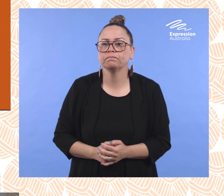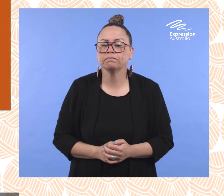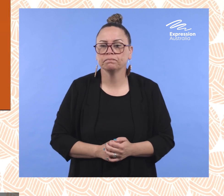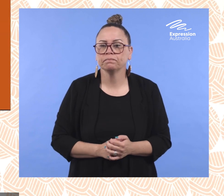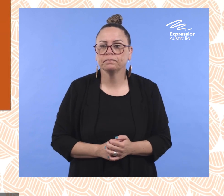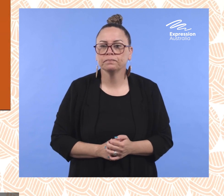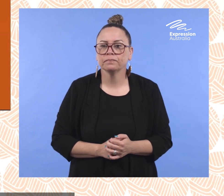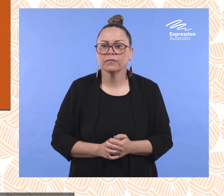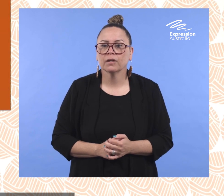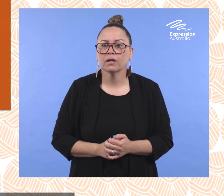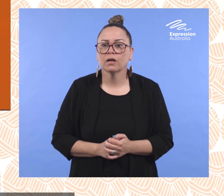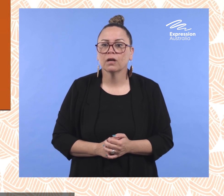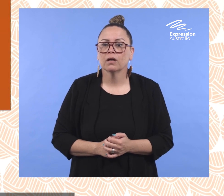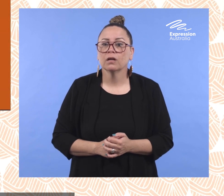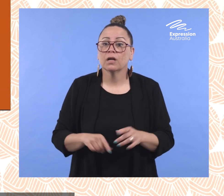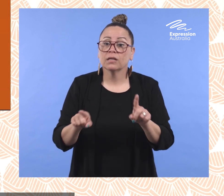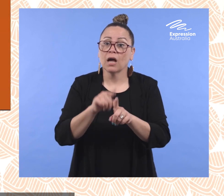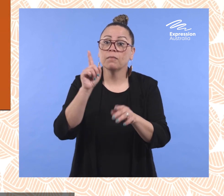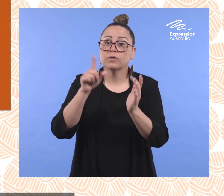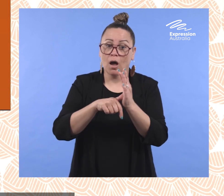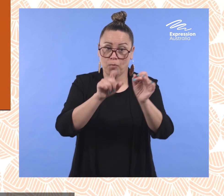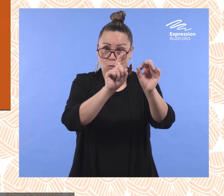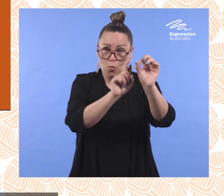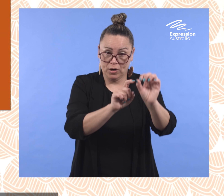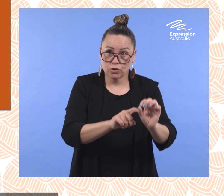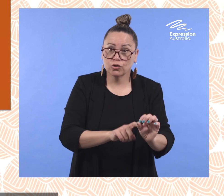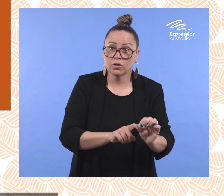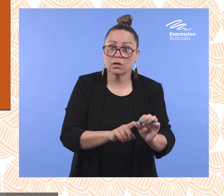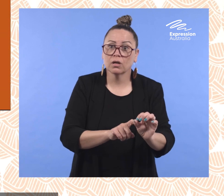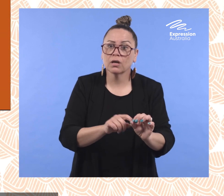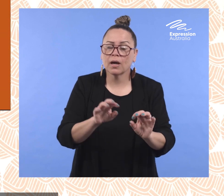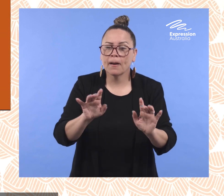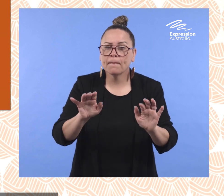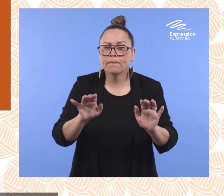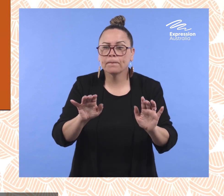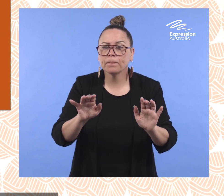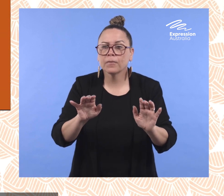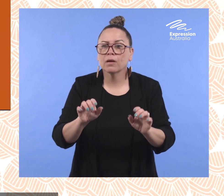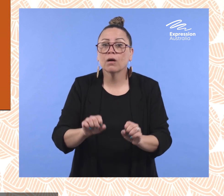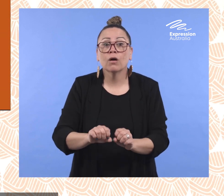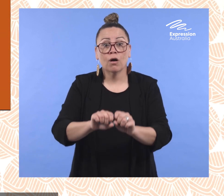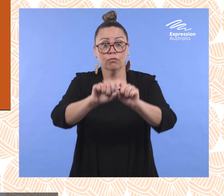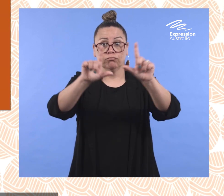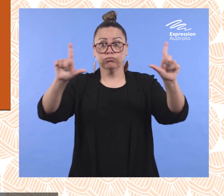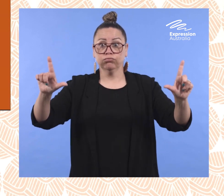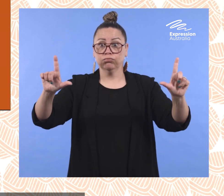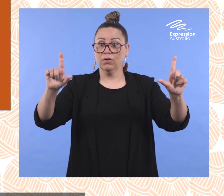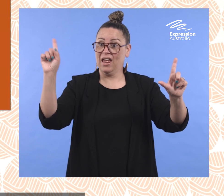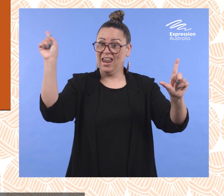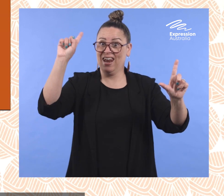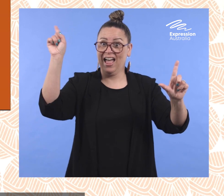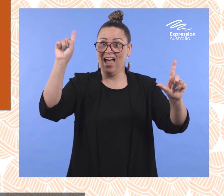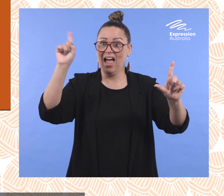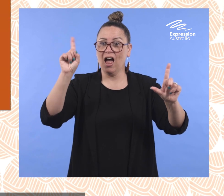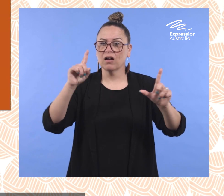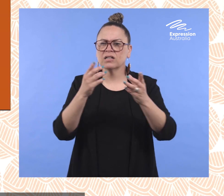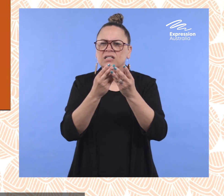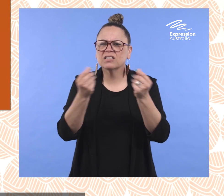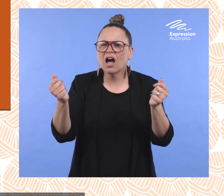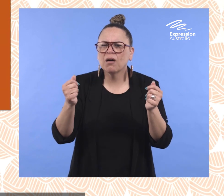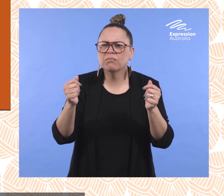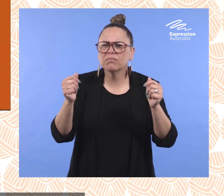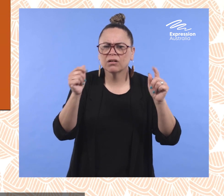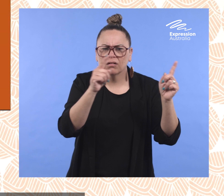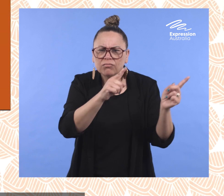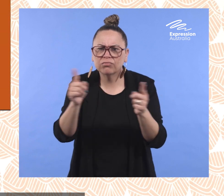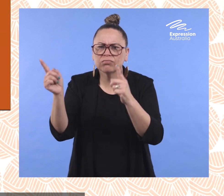Yeah. While we're doing that, here's just a grab from today of just some of